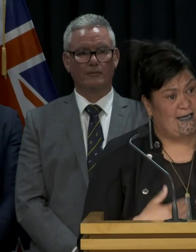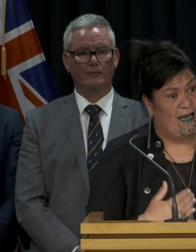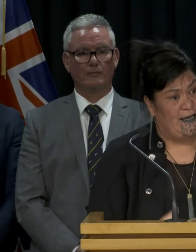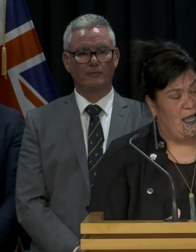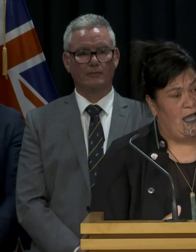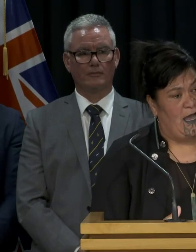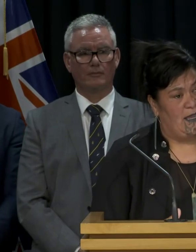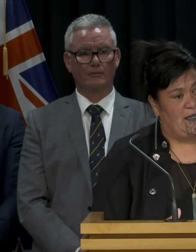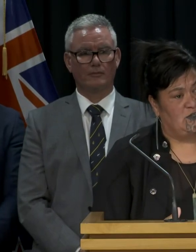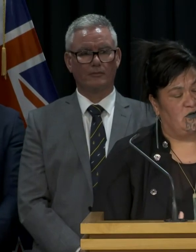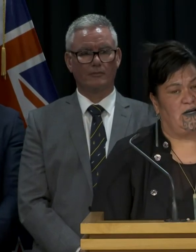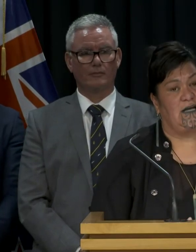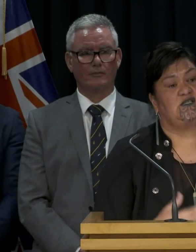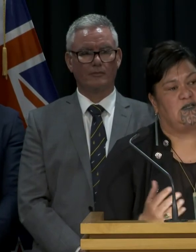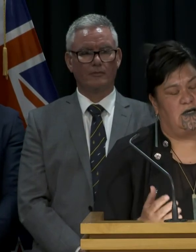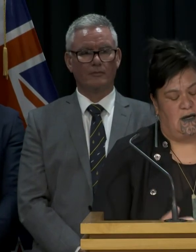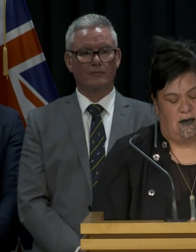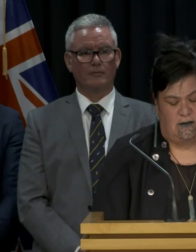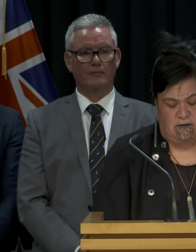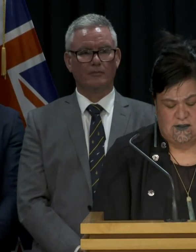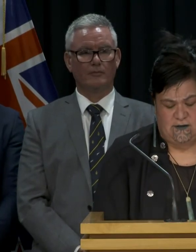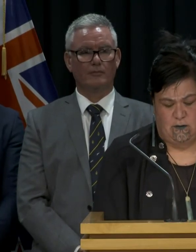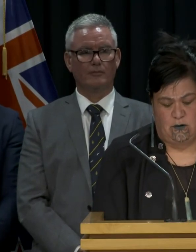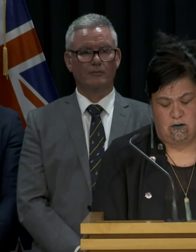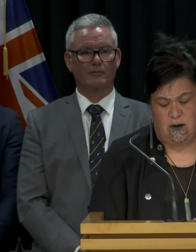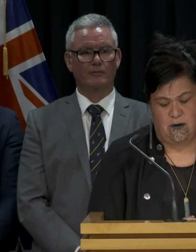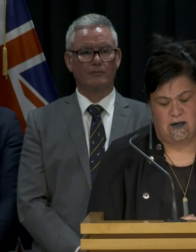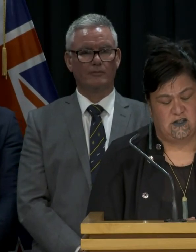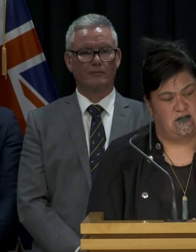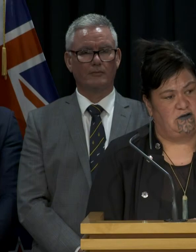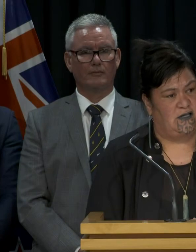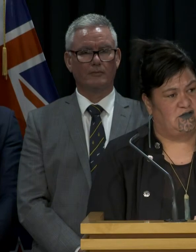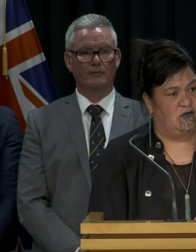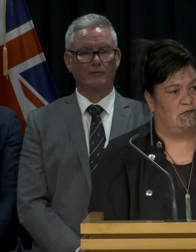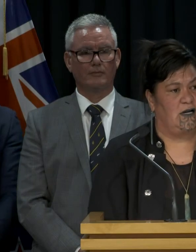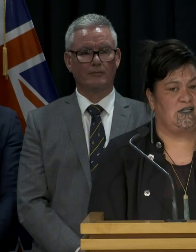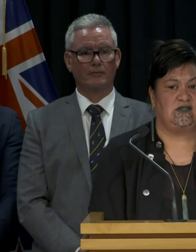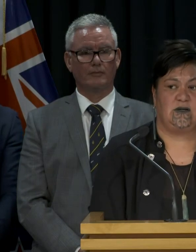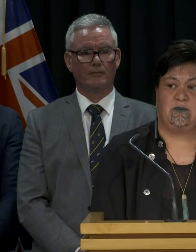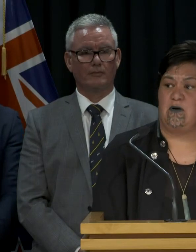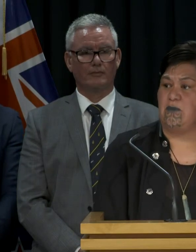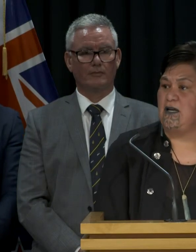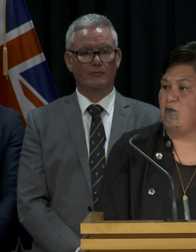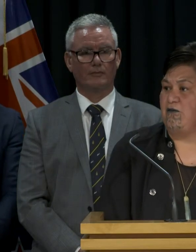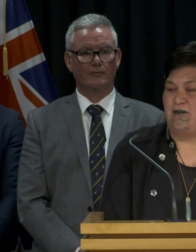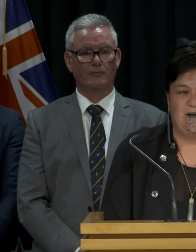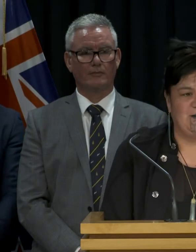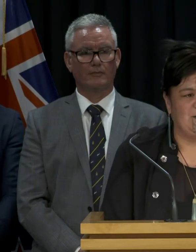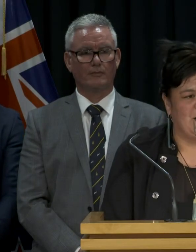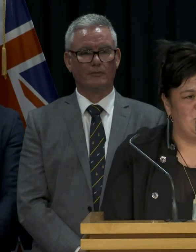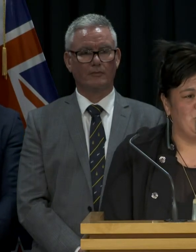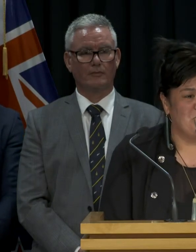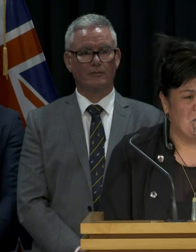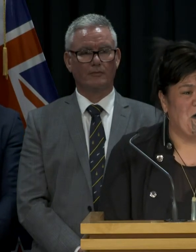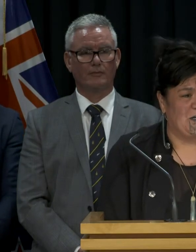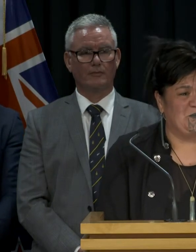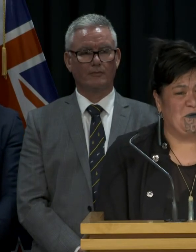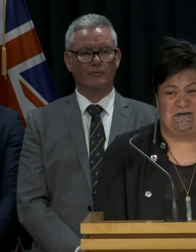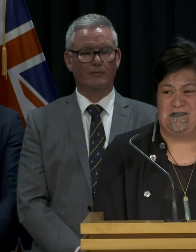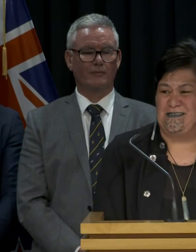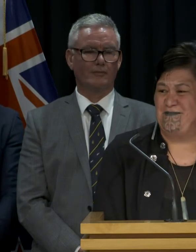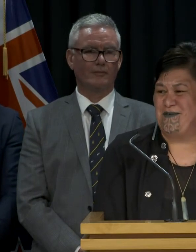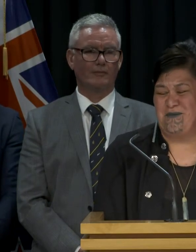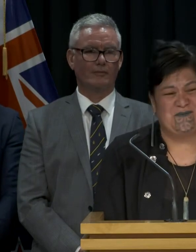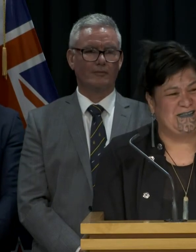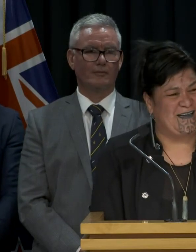Australia is an entry into the rest of the world, that we continue that strong relationship. But I'm getting my feet under the table. I